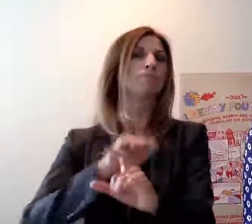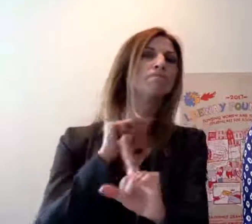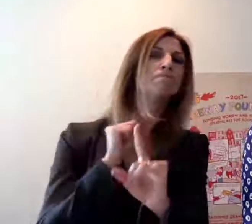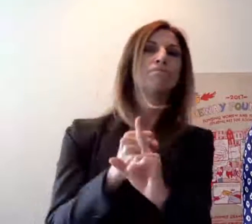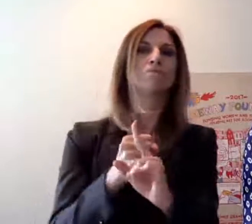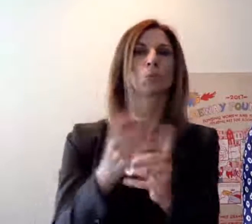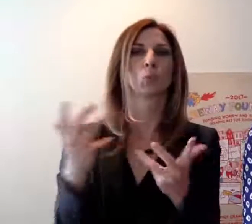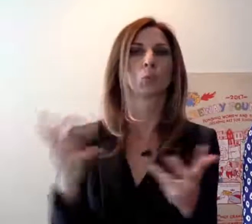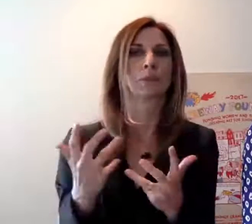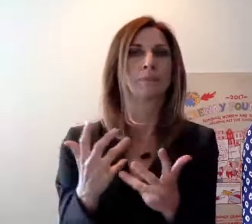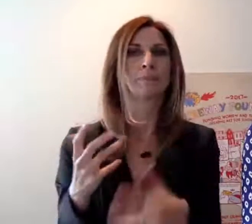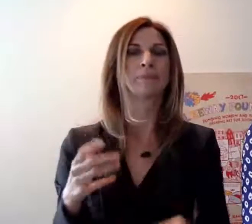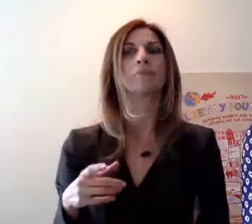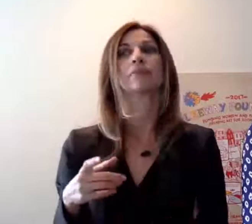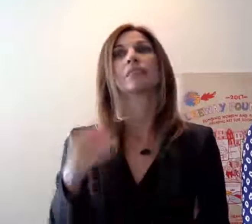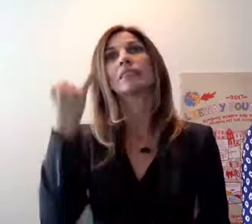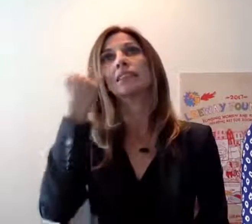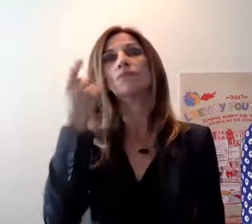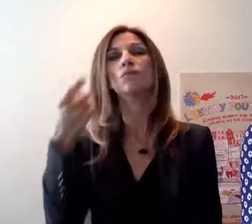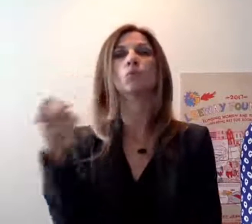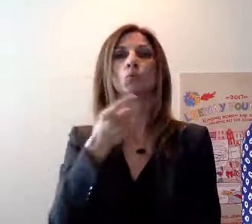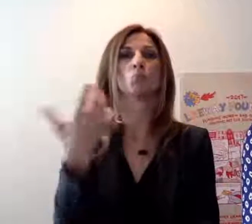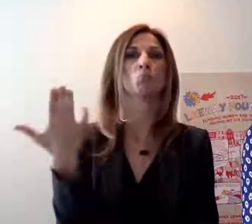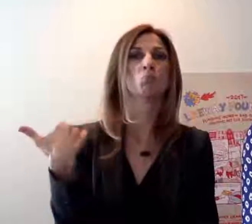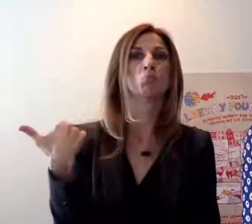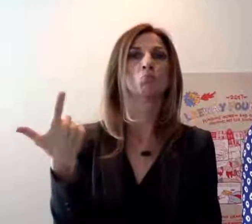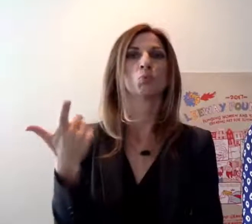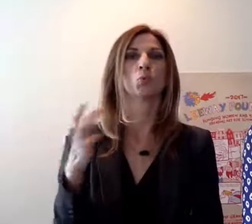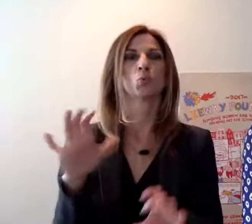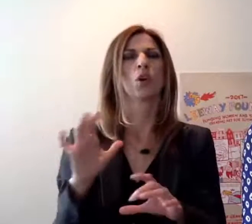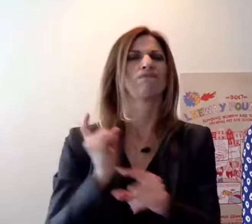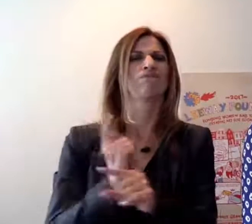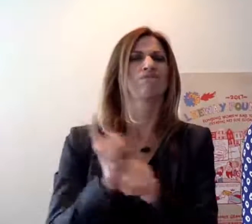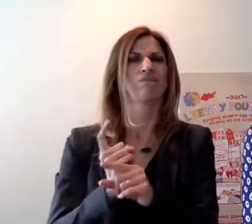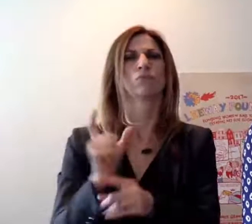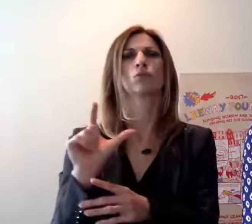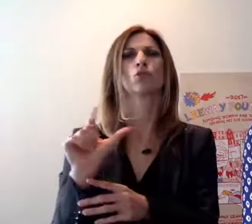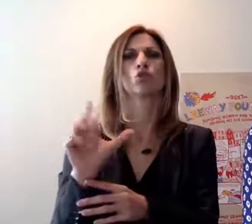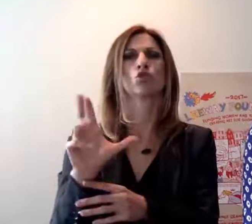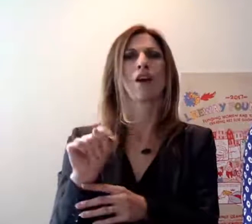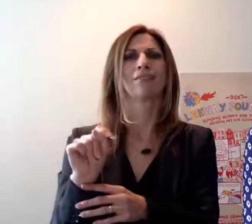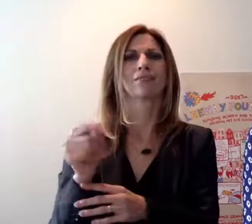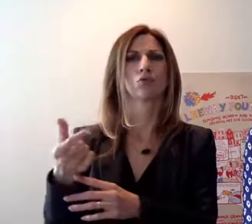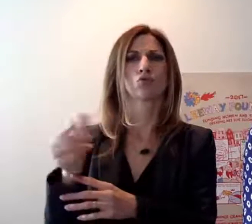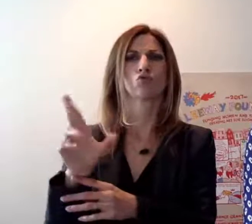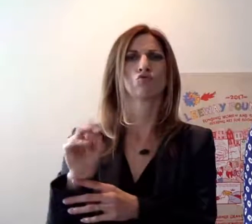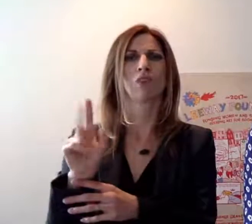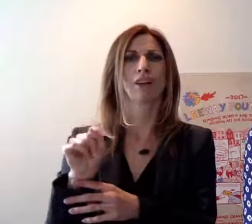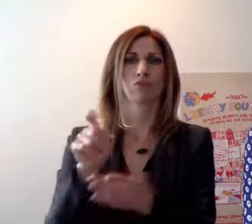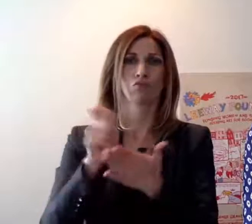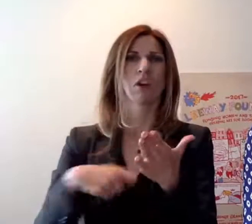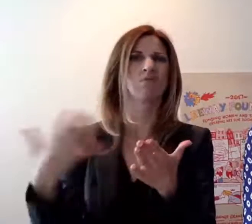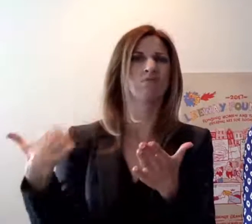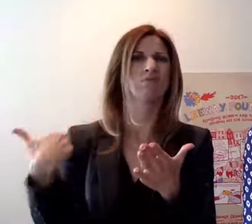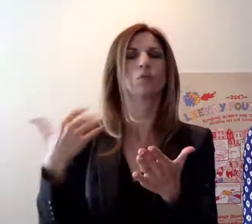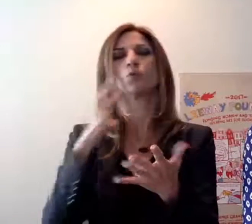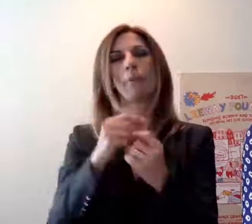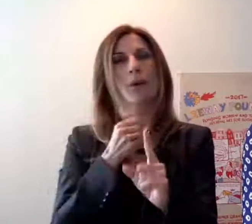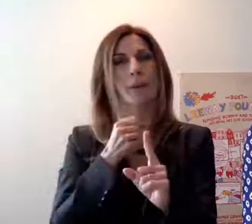you've ever done more traditional grant writing, you might think about impact in terms